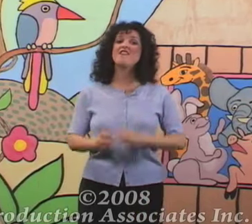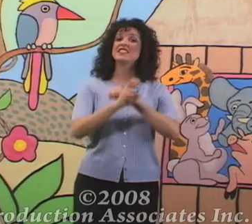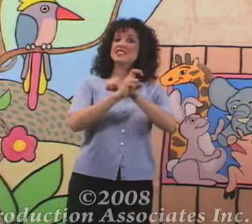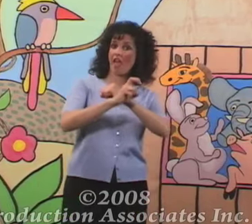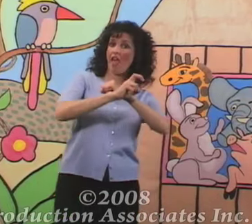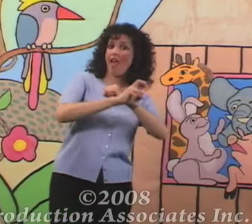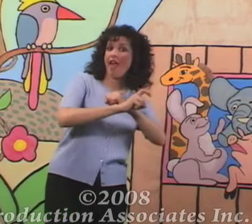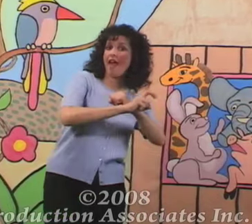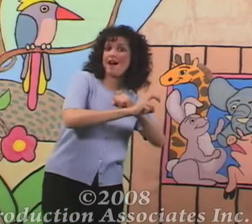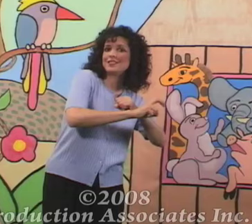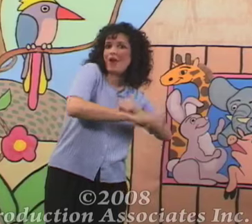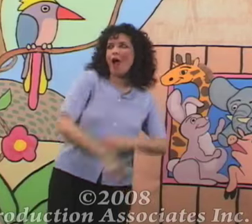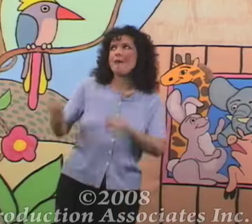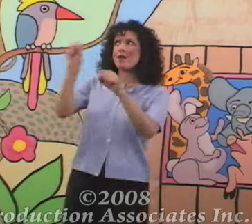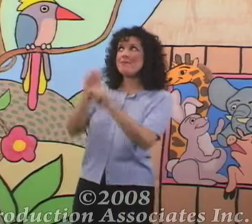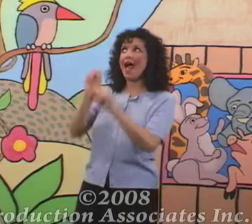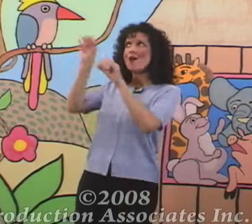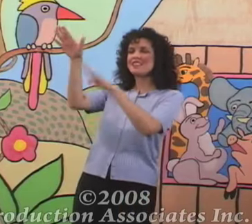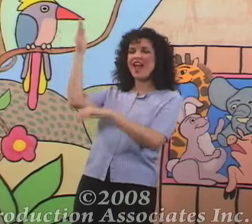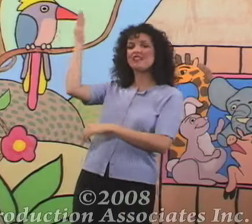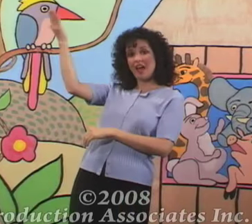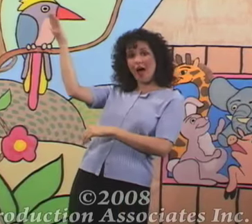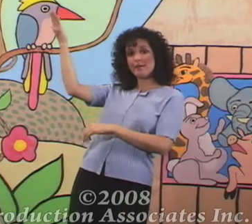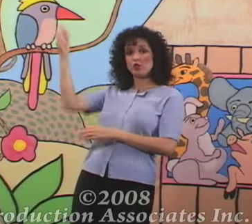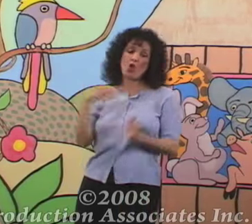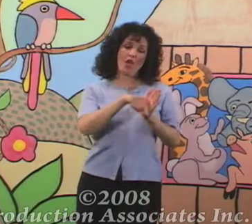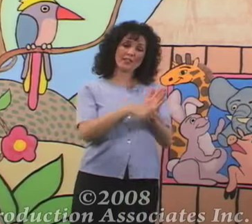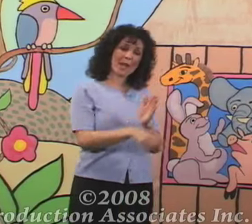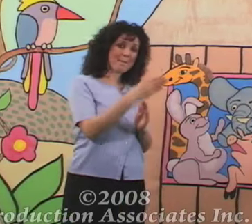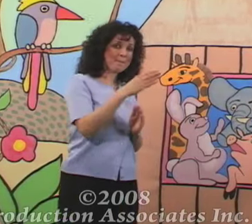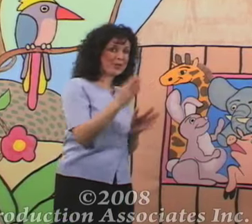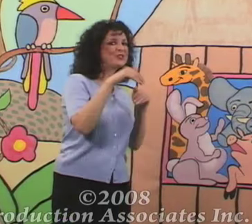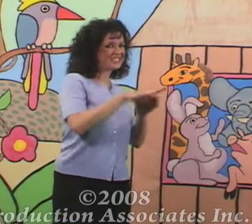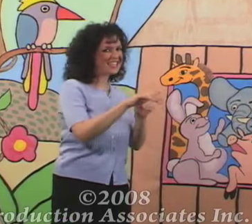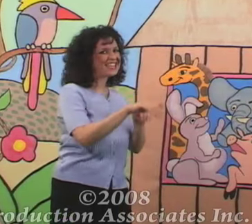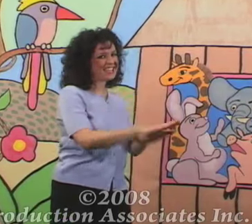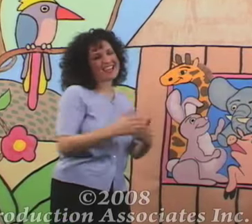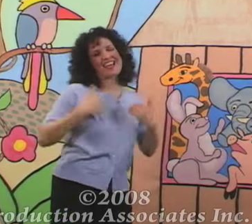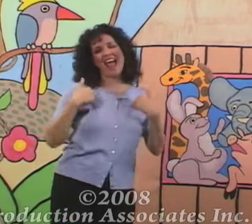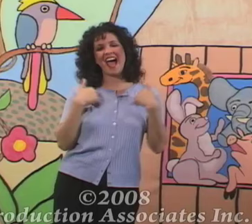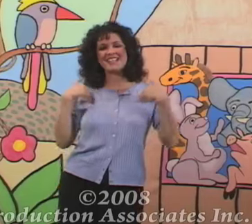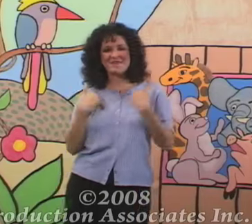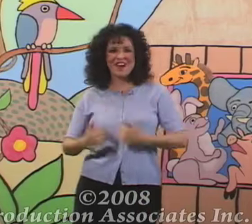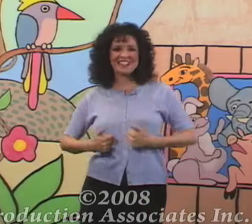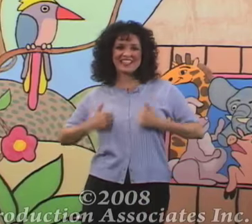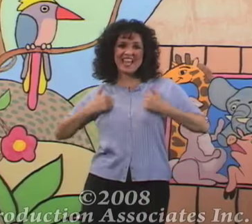snails from the mountaintops to the deep blue sea, animals live